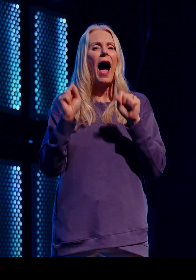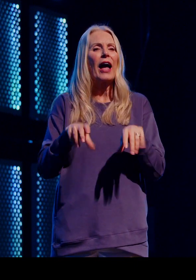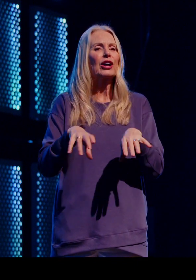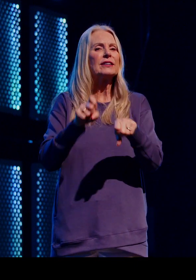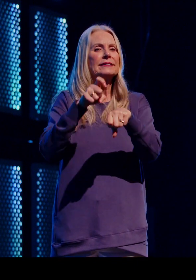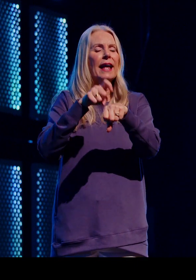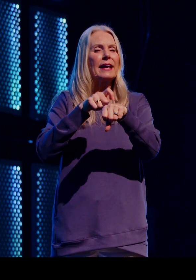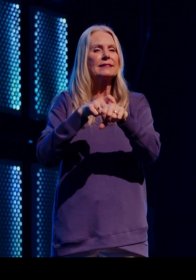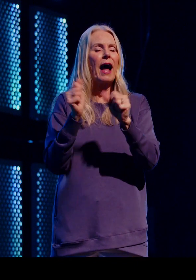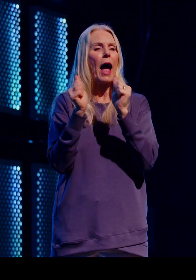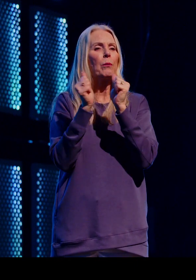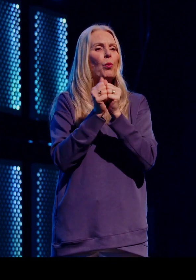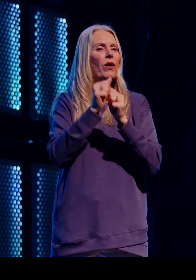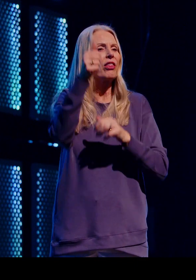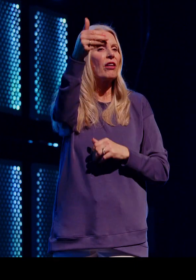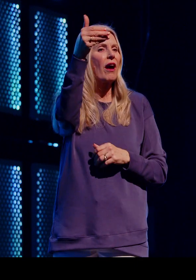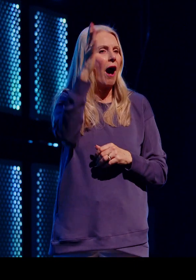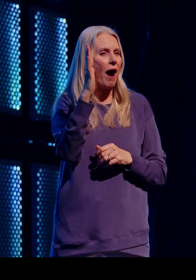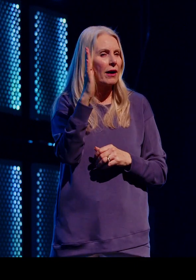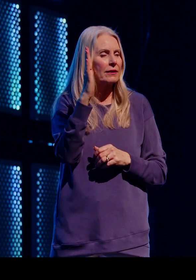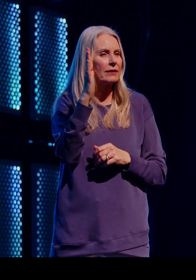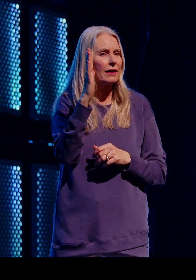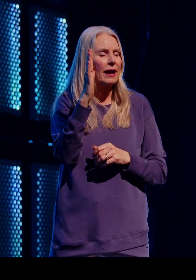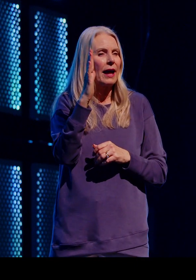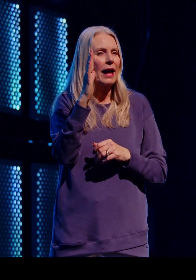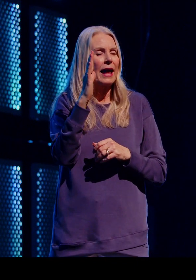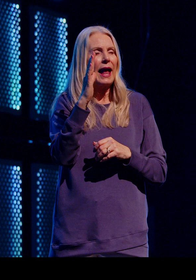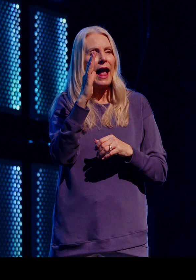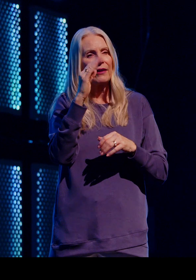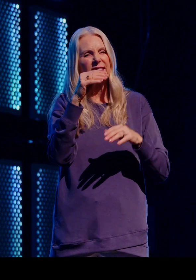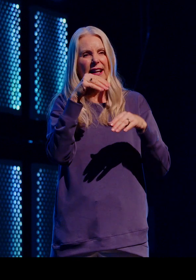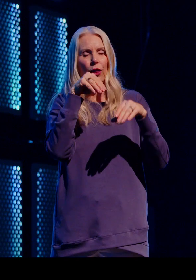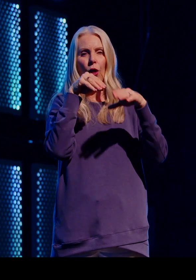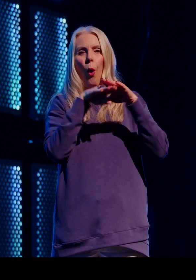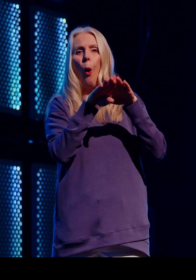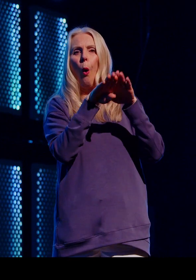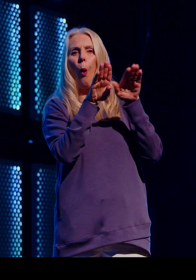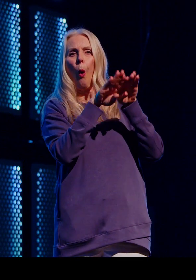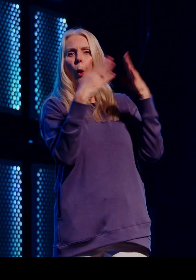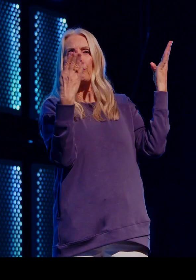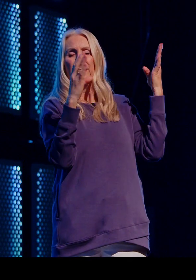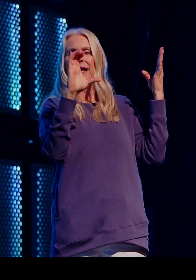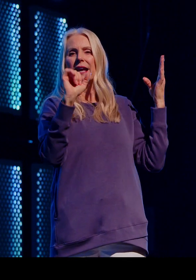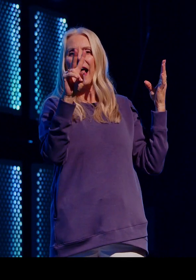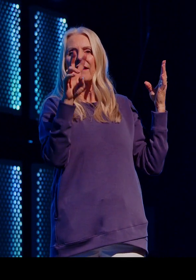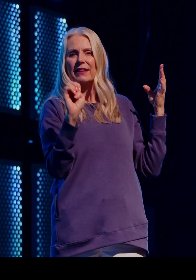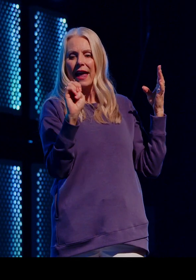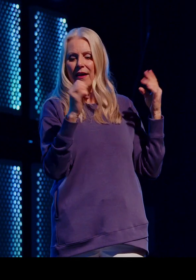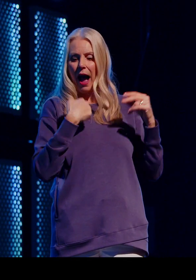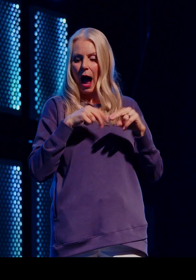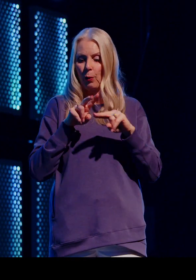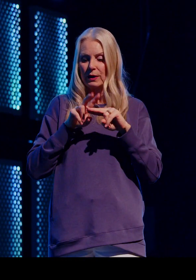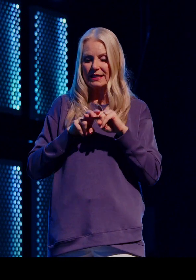spend time with God in the mouth of a cave in Blue Creek. I was sitting on a rock and listening to the